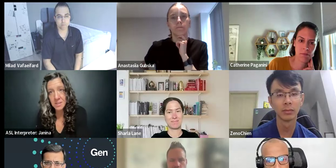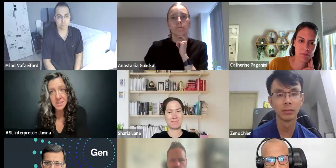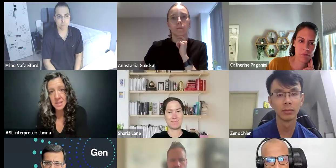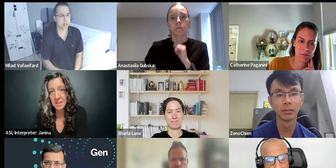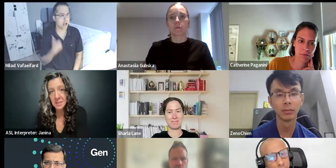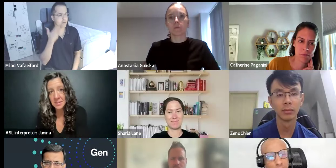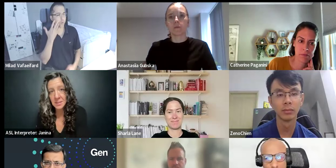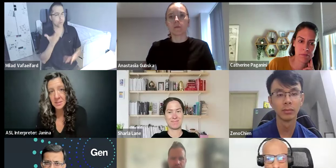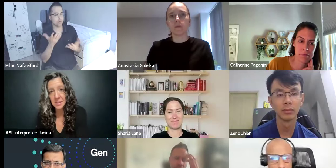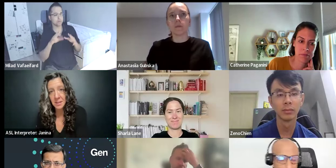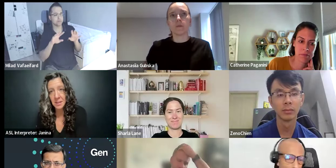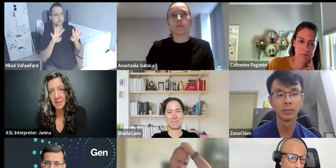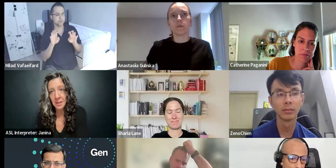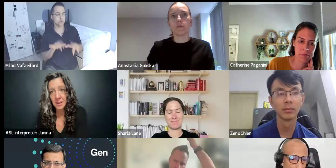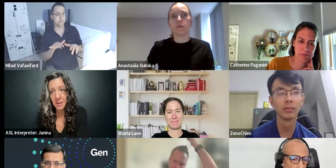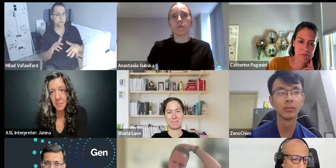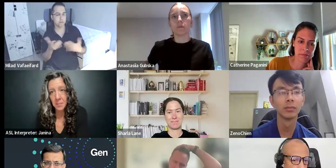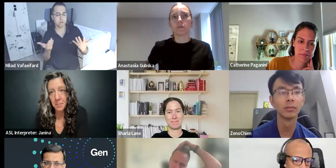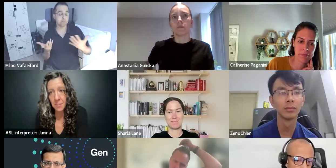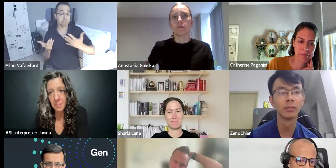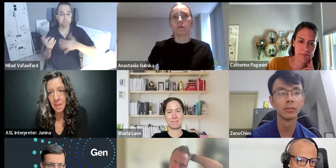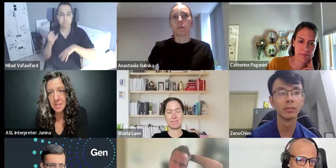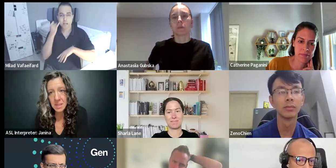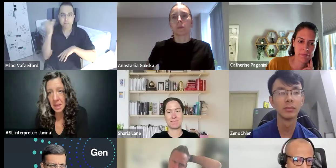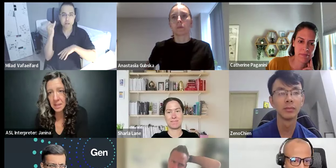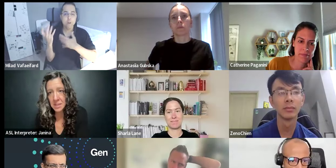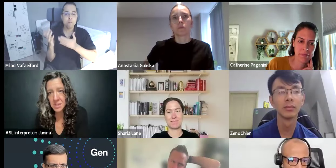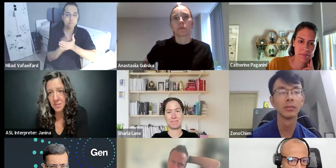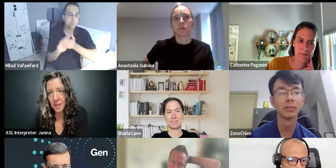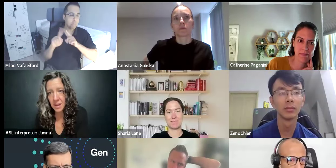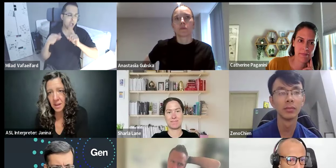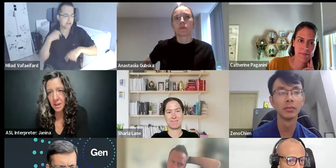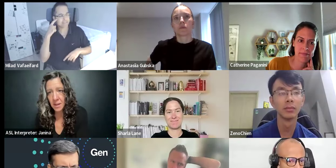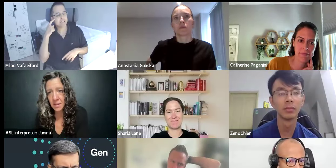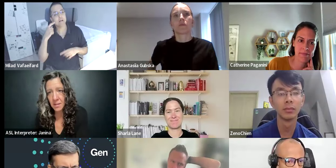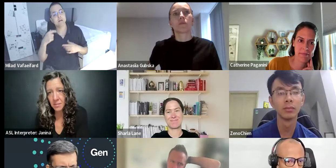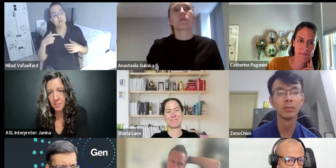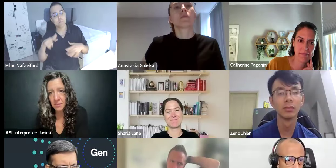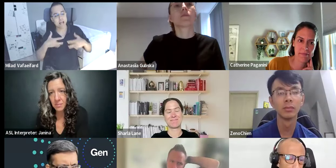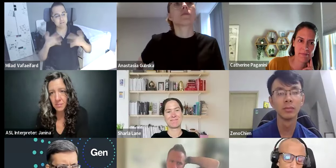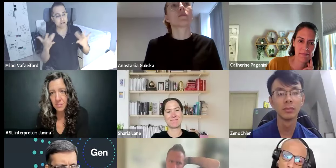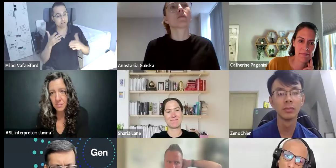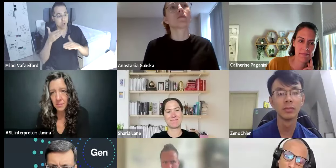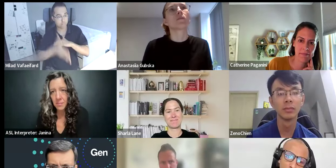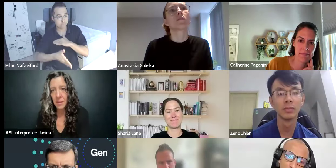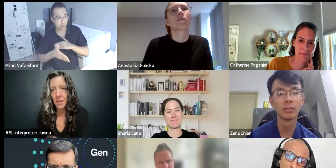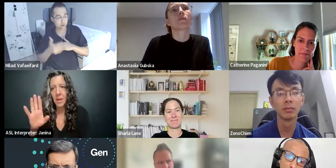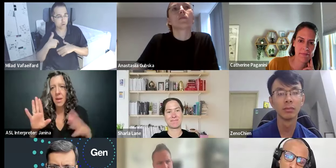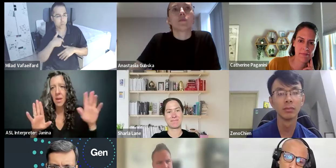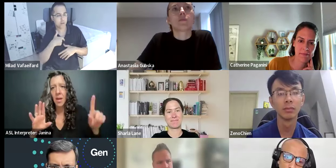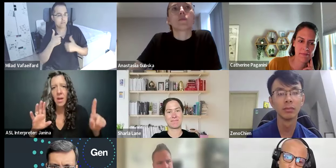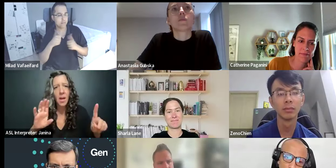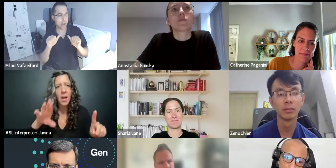And everyone else is saying, no, not really. Milad's saying, yeah, I didn't get a survey. You mean KubeCon